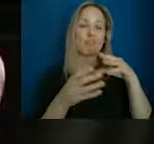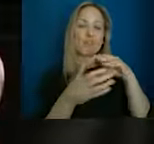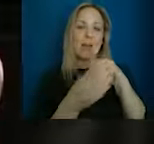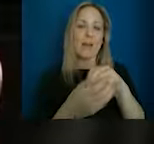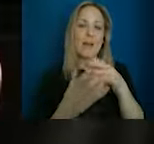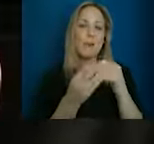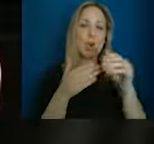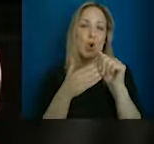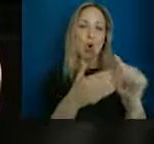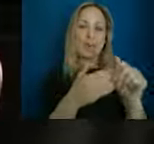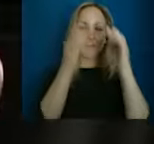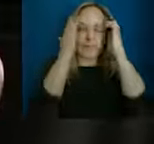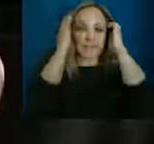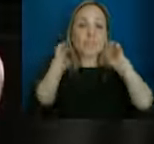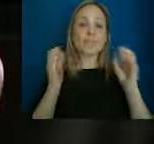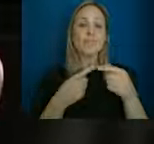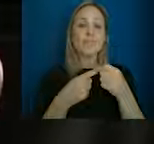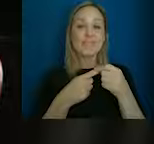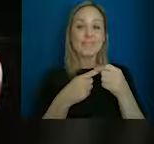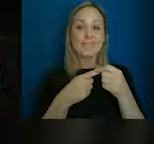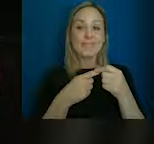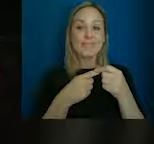sign for step up that is used in conversation,